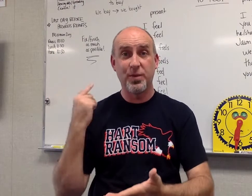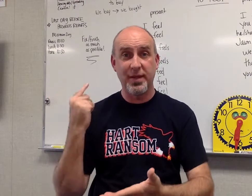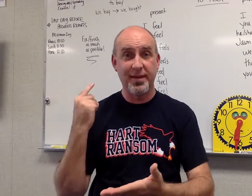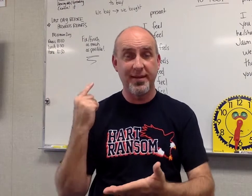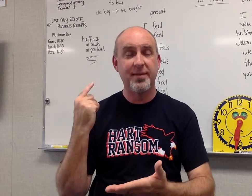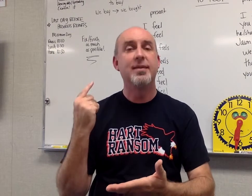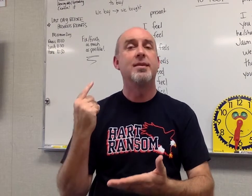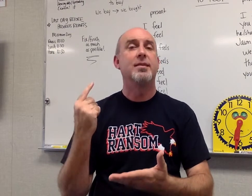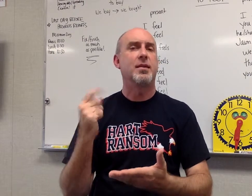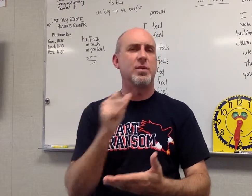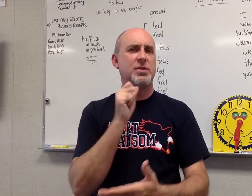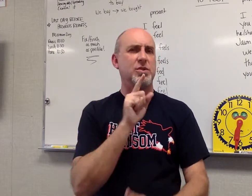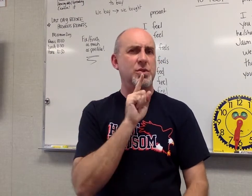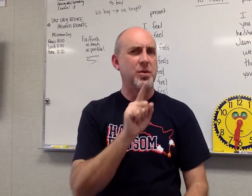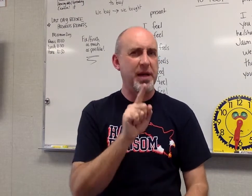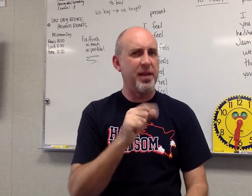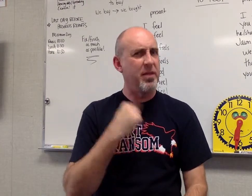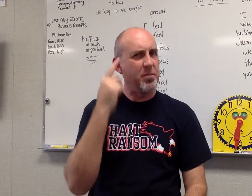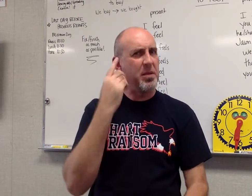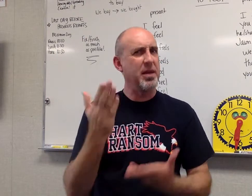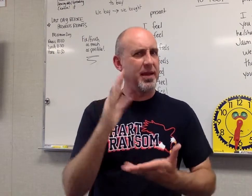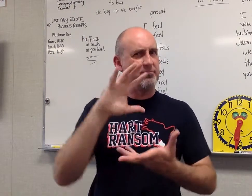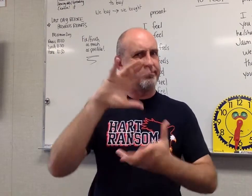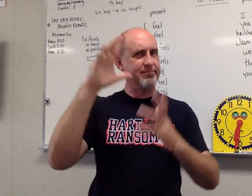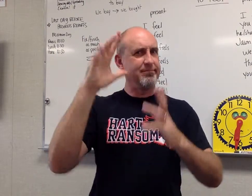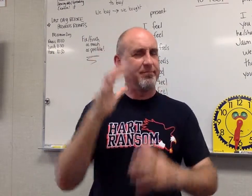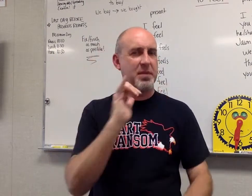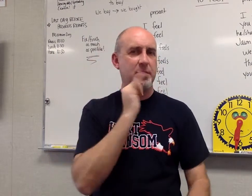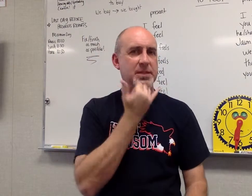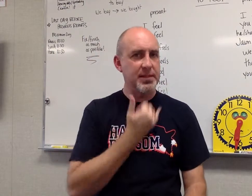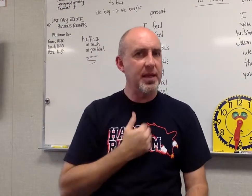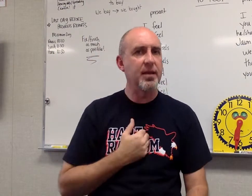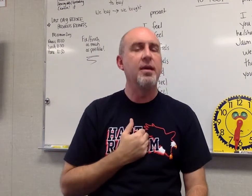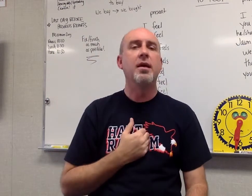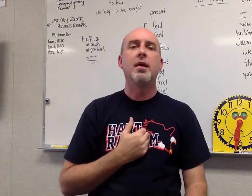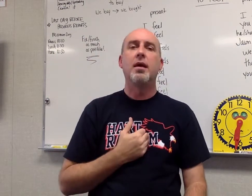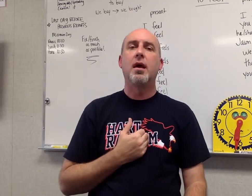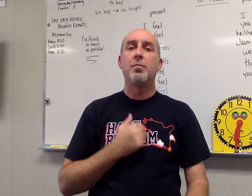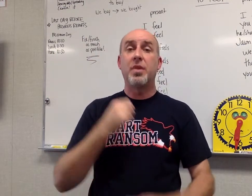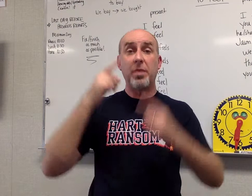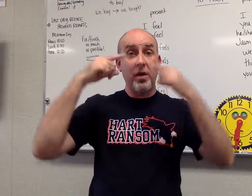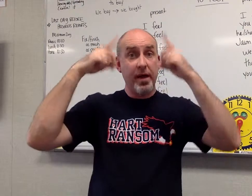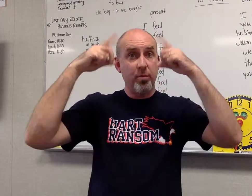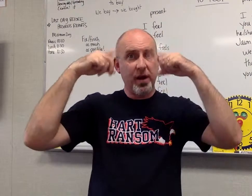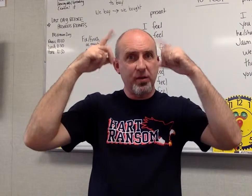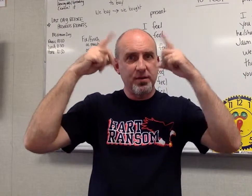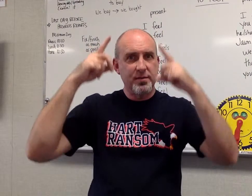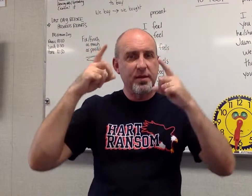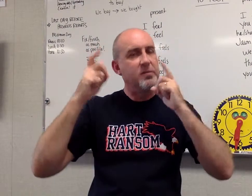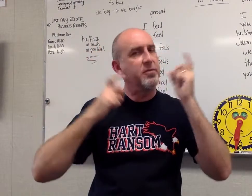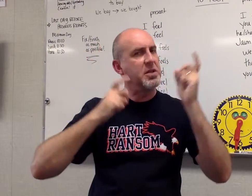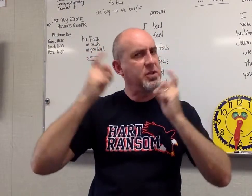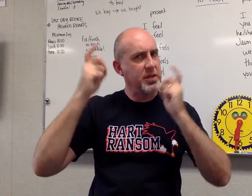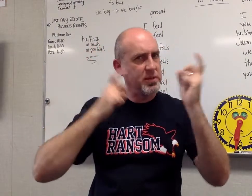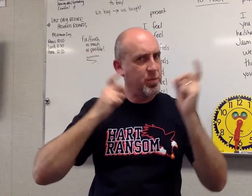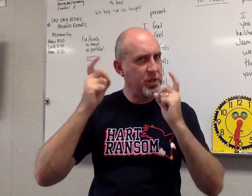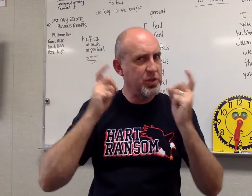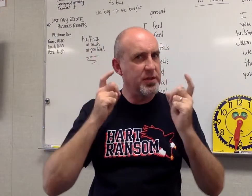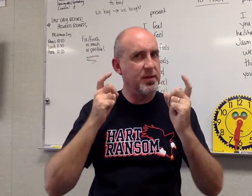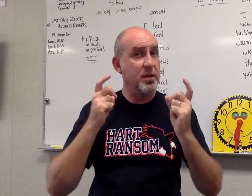week that I wasn't sure about. I thought maybe I had made a mistake about eyebrows and facial expression. And am